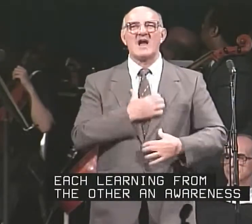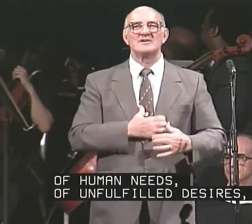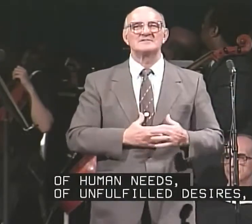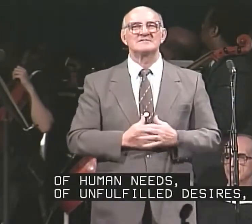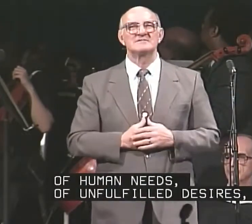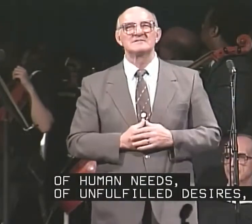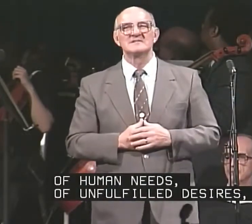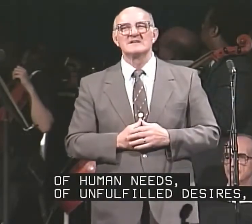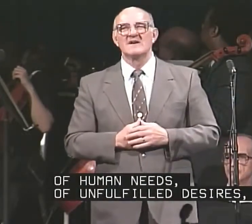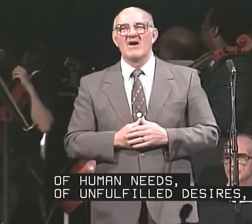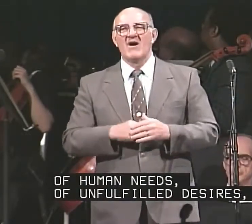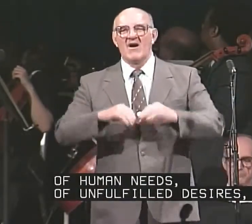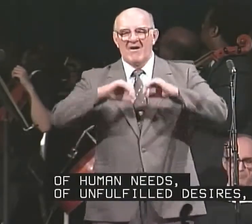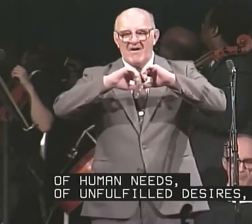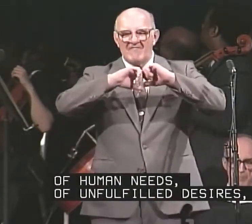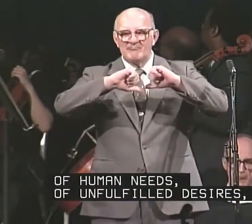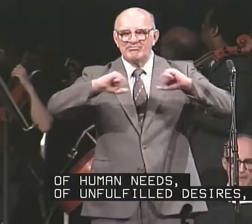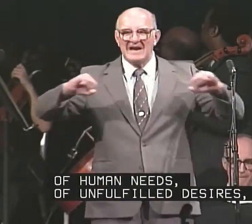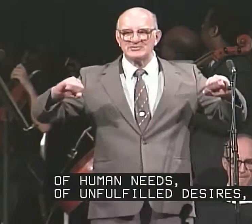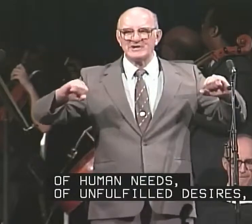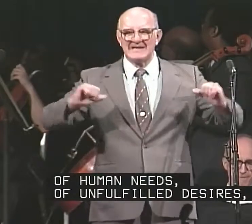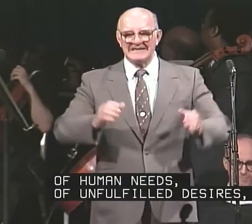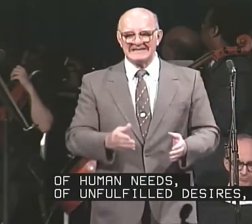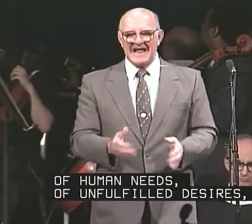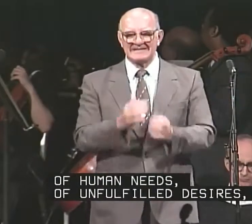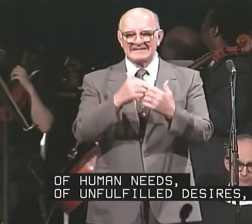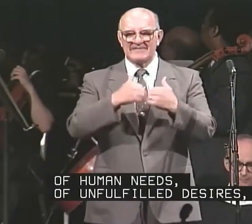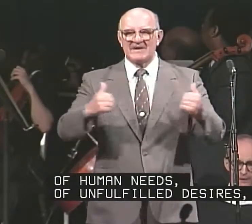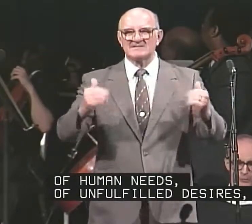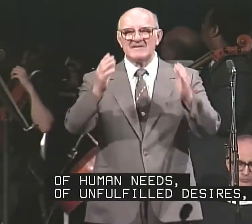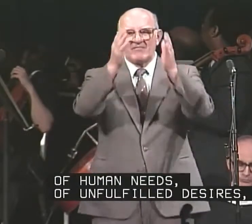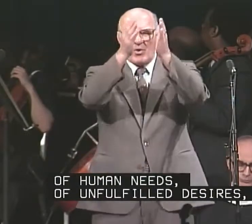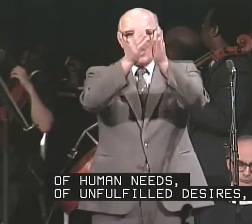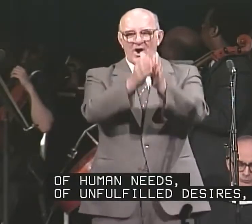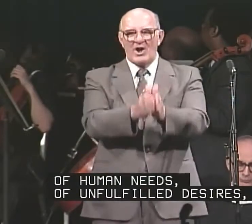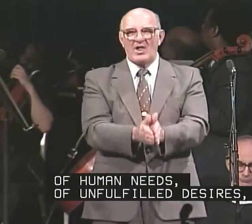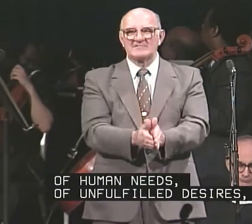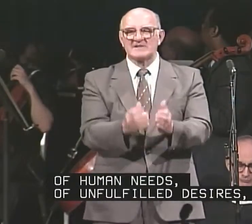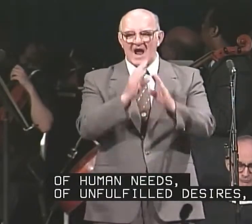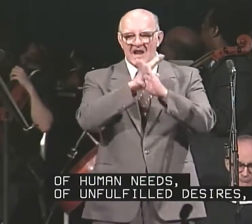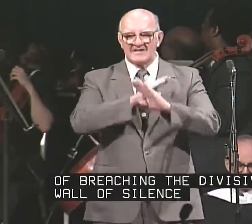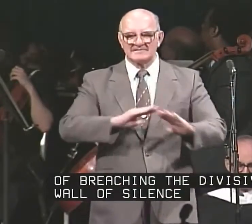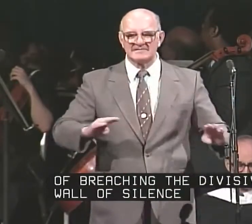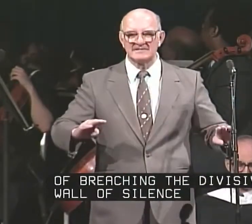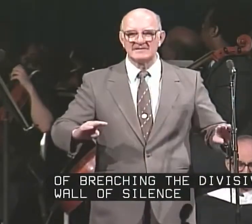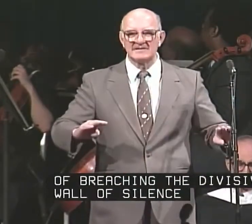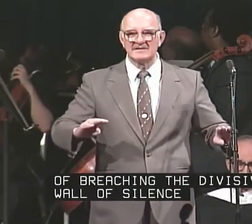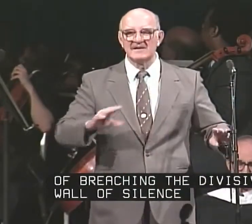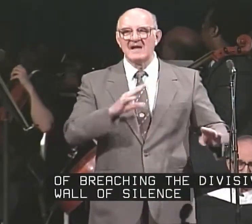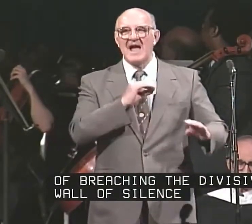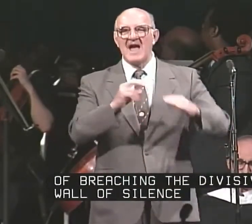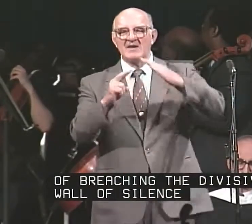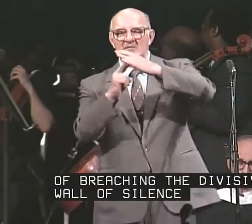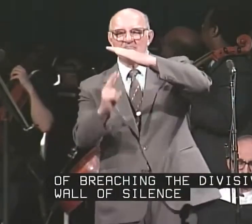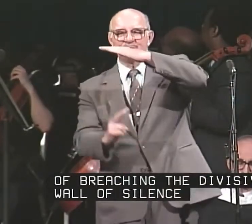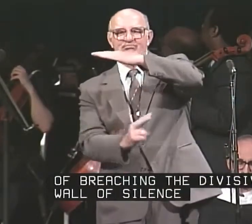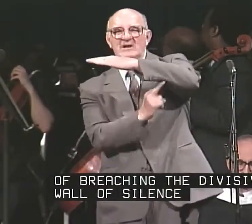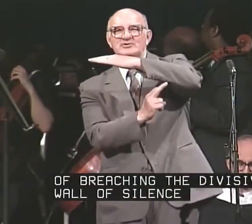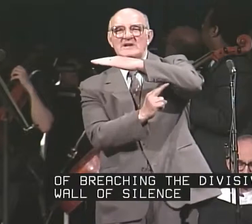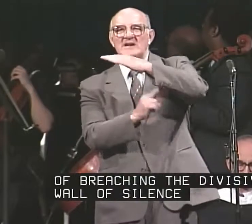desires, of breaching that divisive wall of silence and bridging